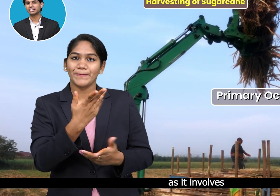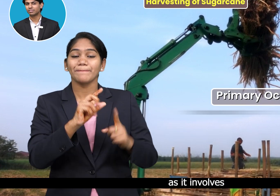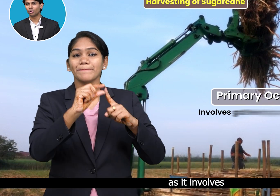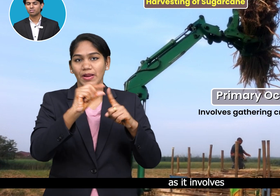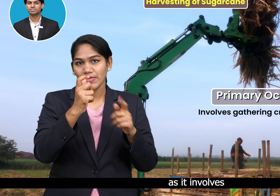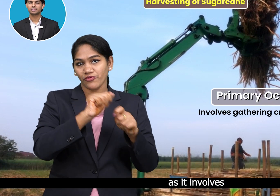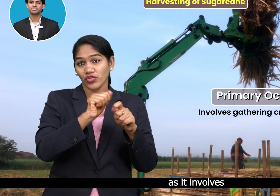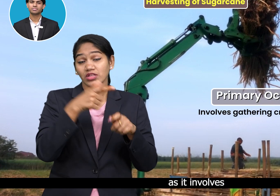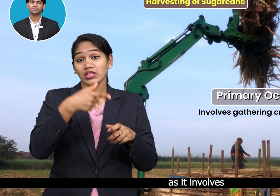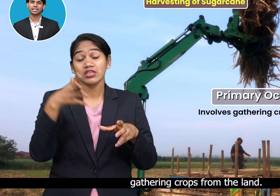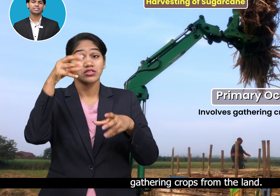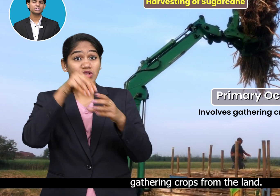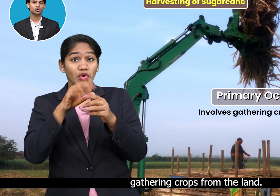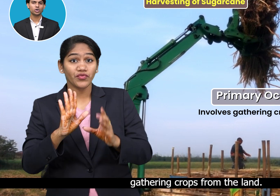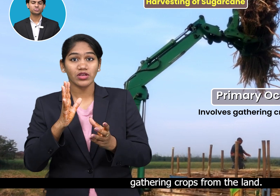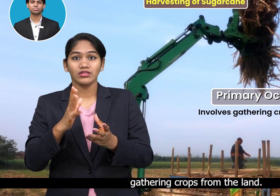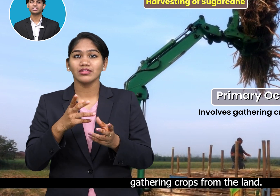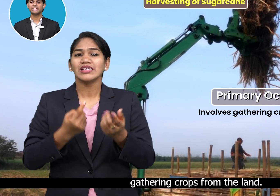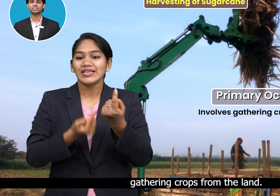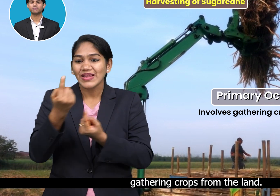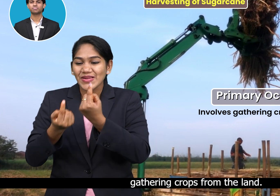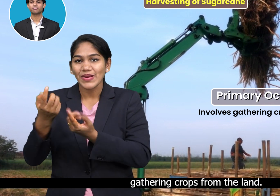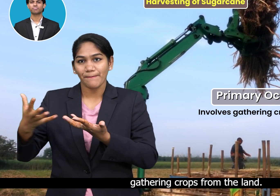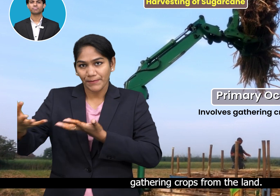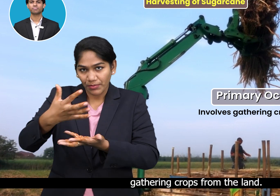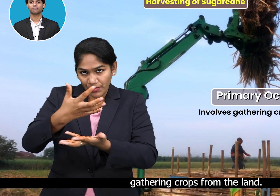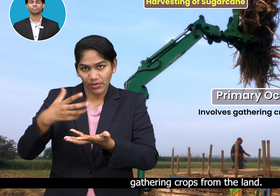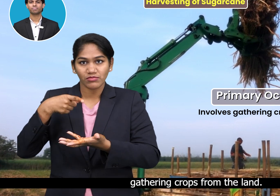as it involves gathering crops from the land.